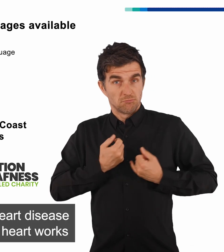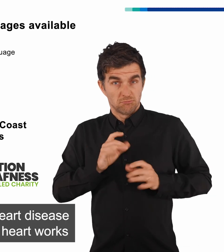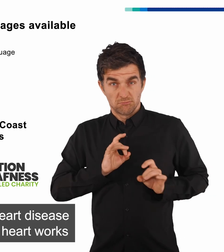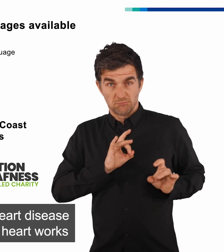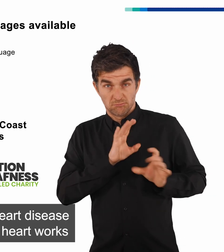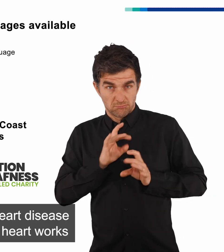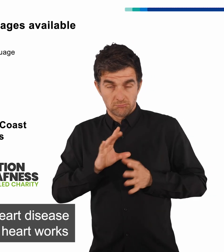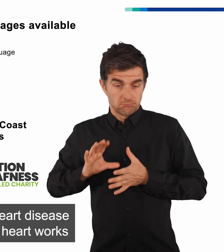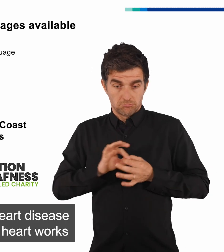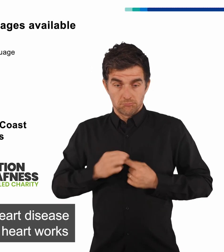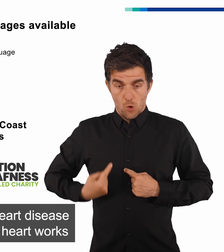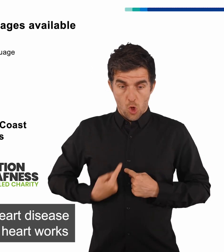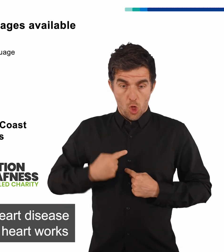physical activity and exercise,